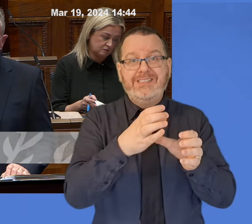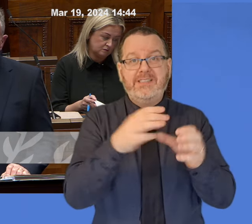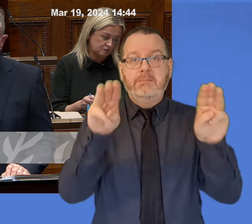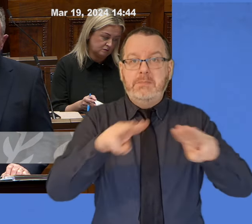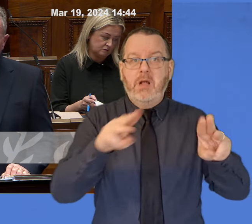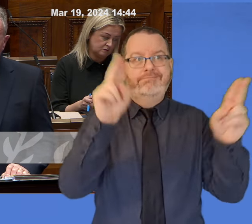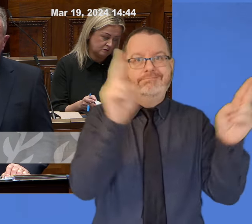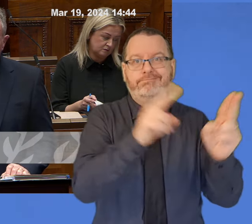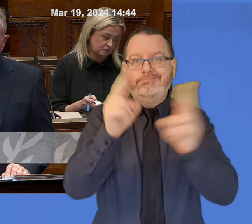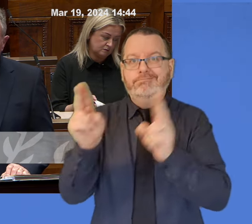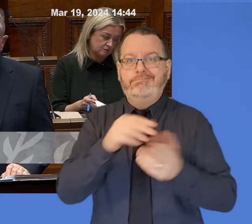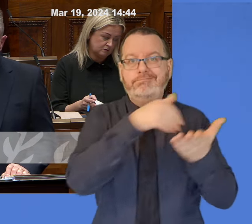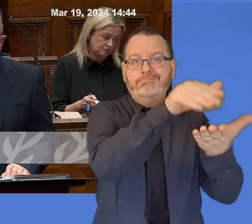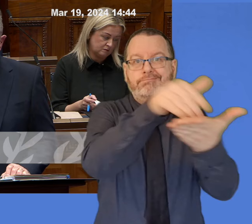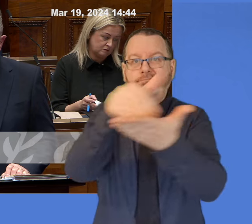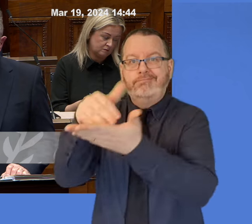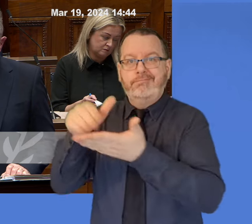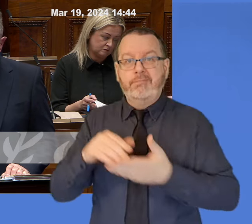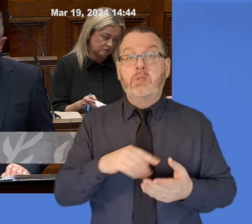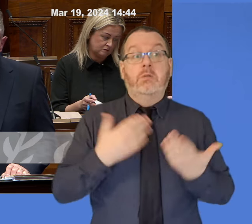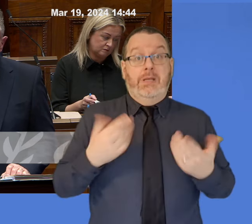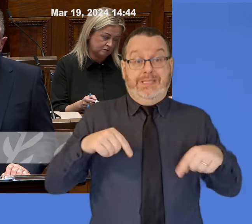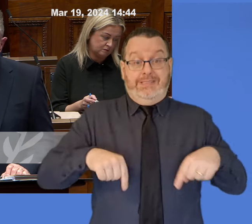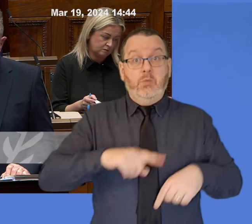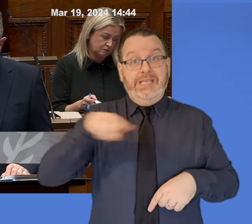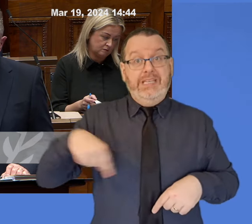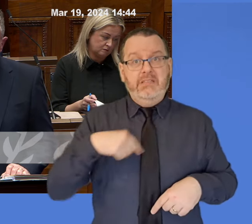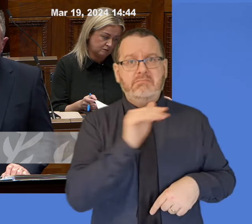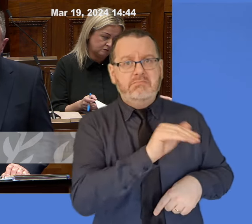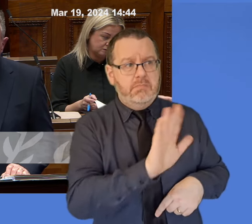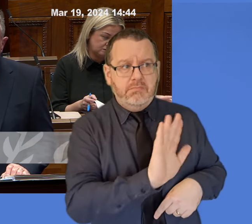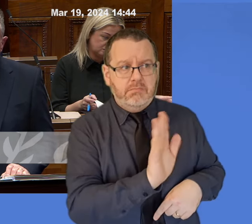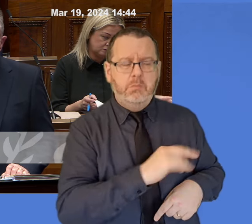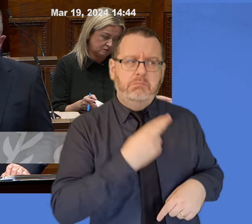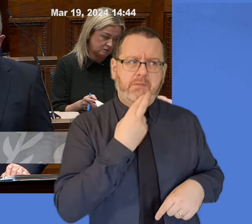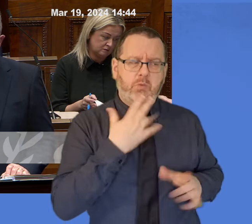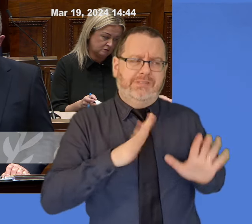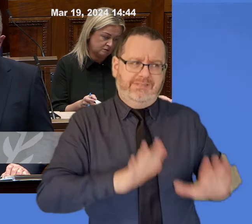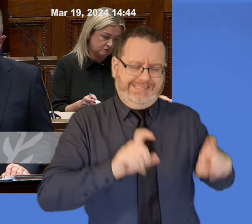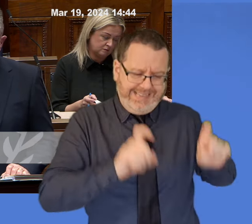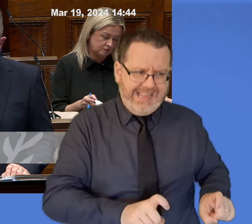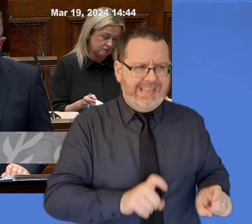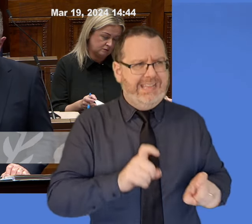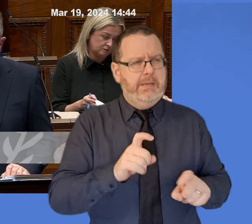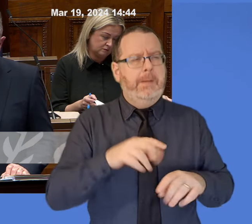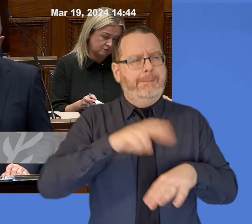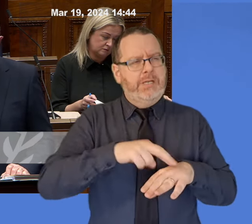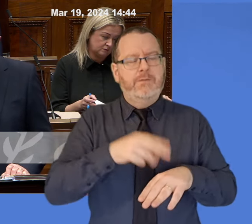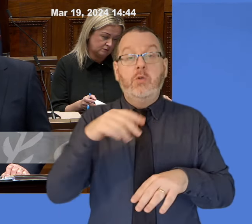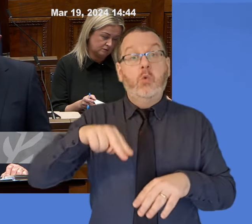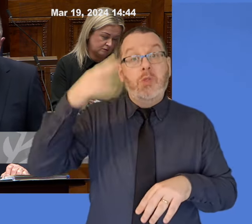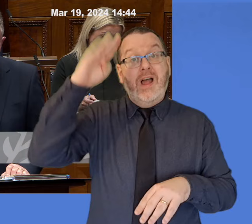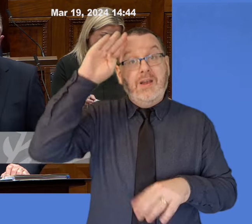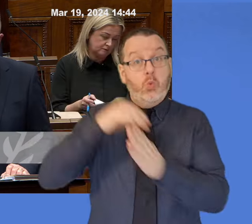them of our particular commitment to jobs in the regions here, west of the Ban in particular, and that you know what they would, if